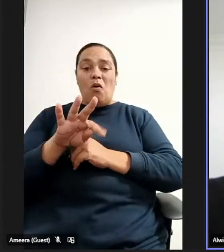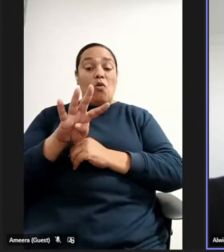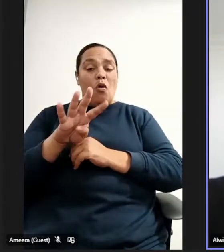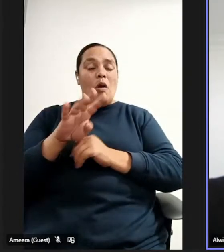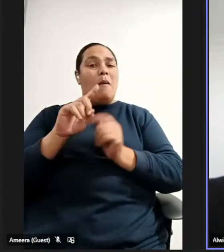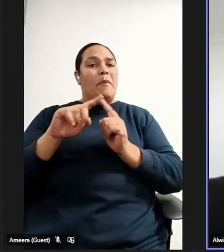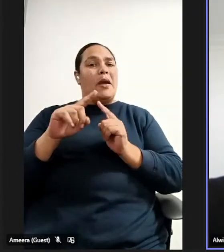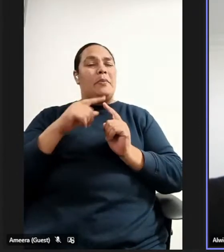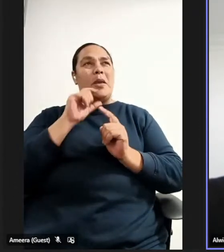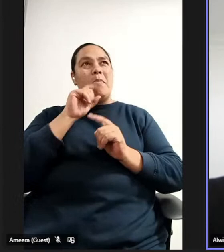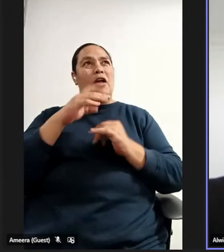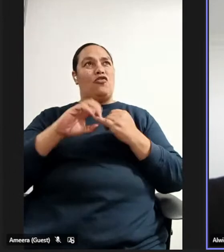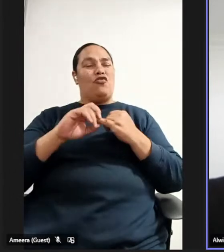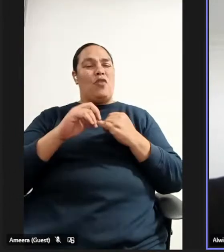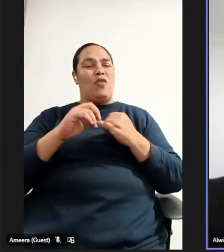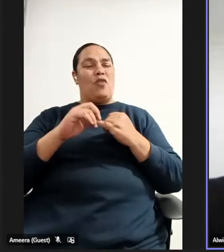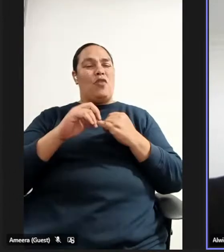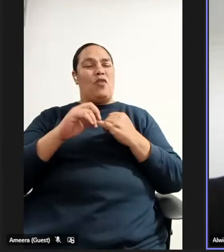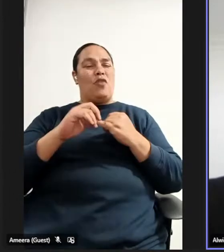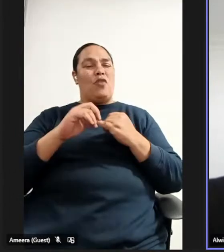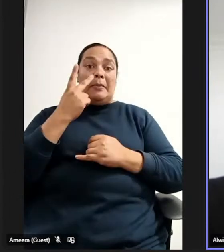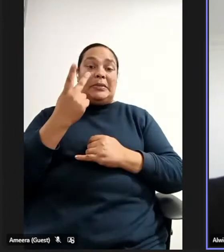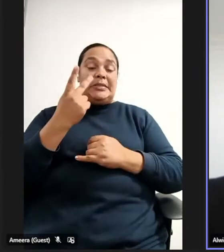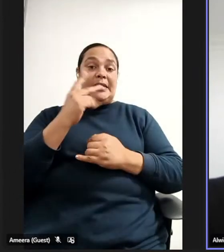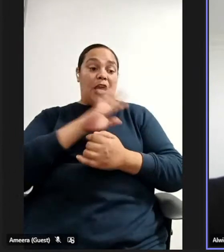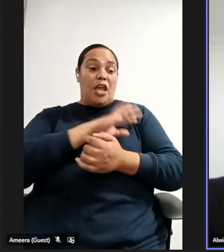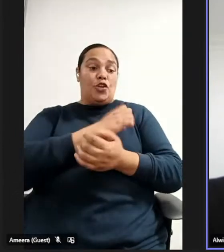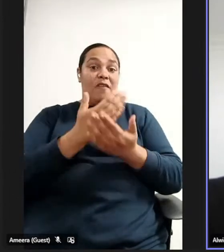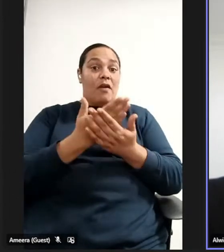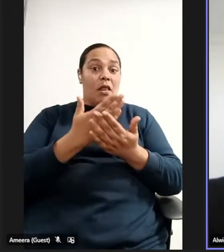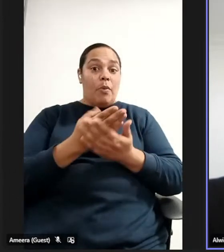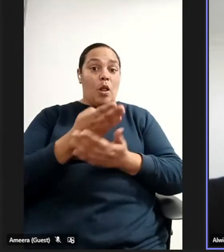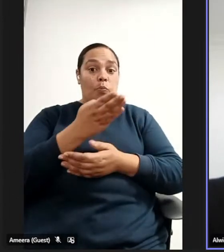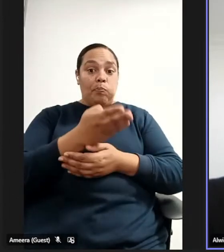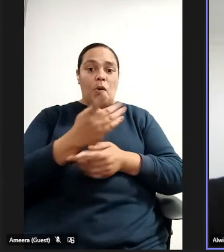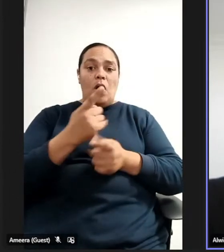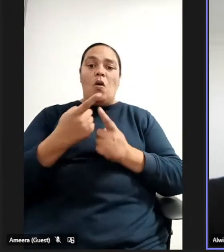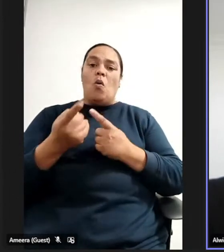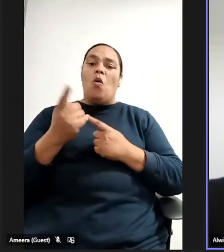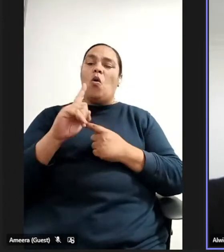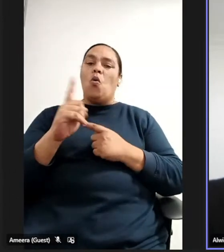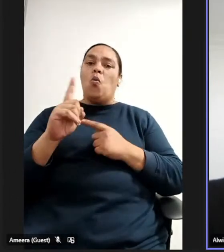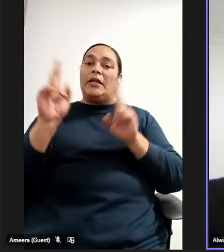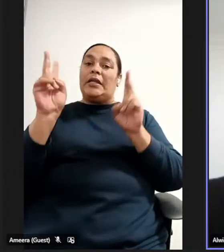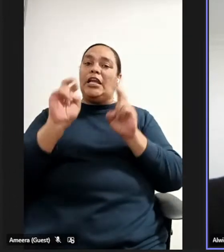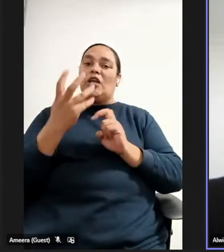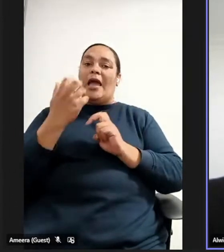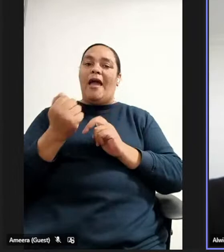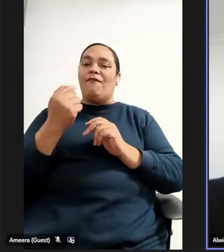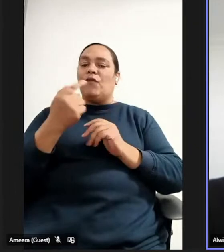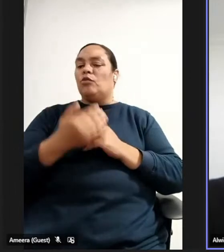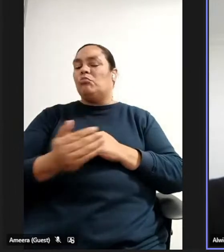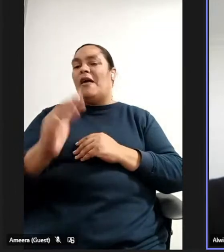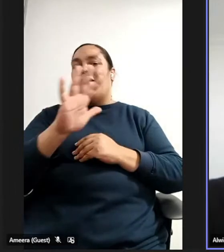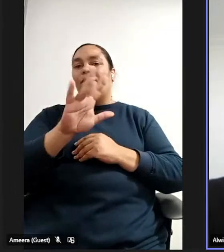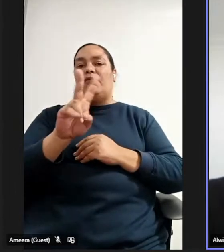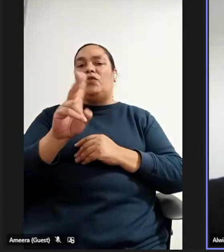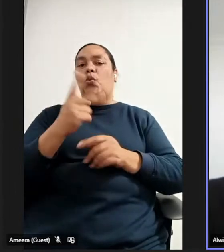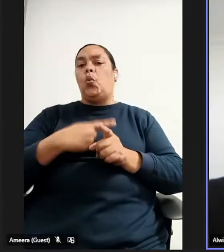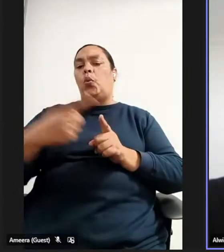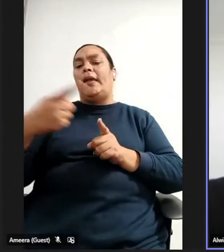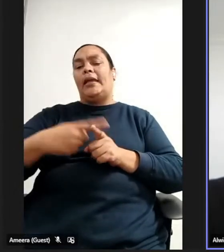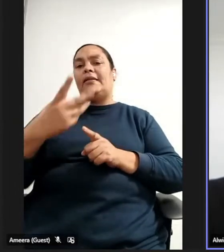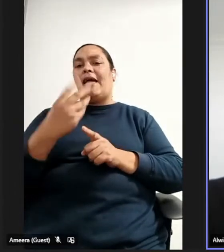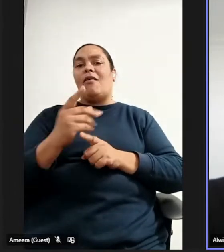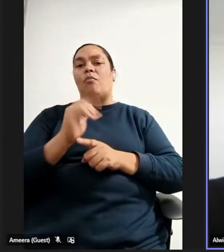energy availability, if I look at the outlook that Eskom has for the next 52 weeks, and if you look at, again,